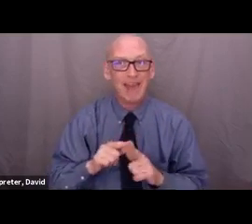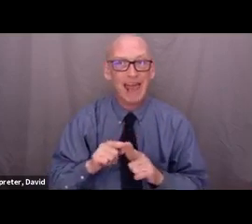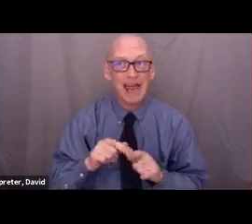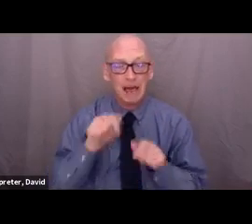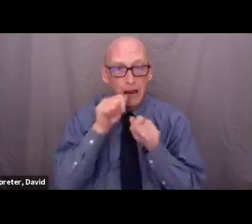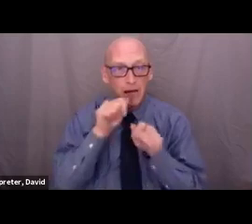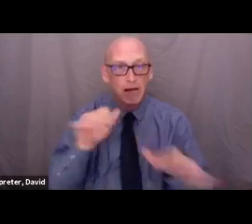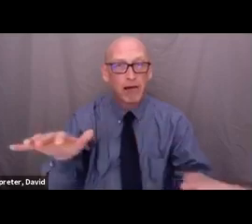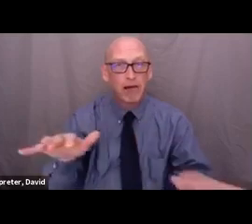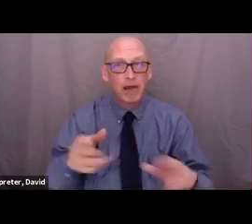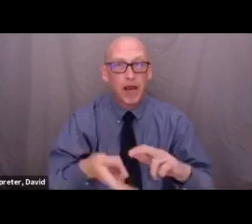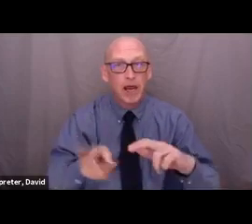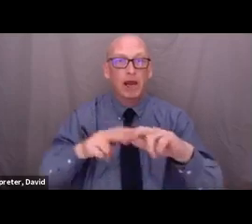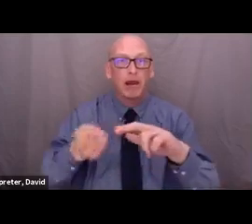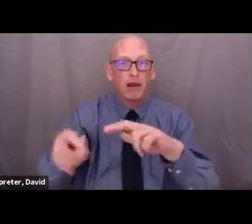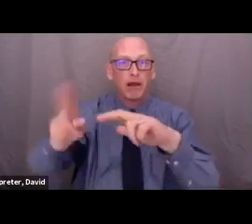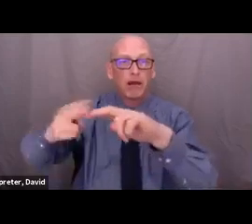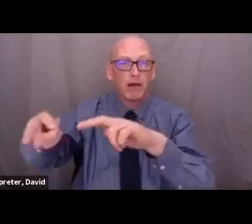increased fatalities.